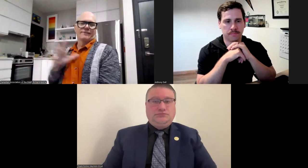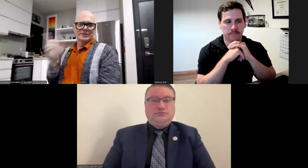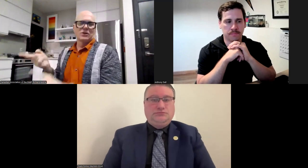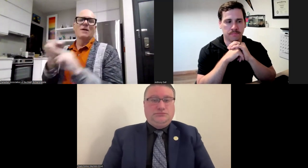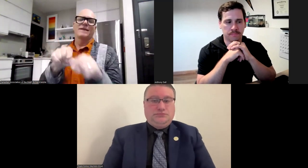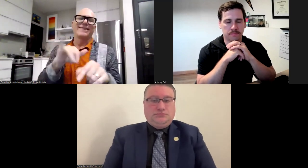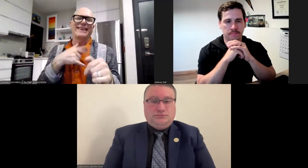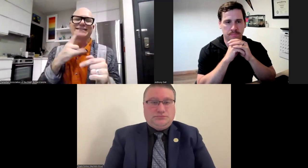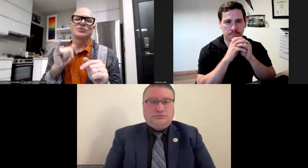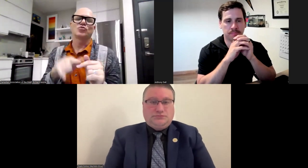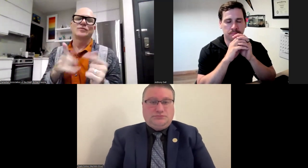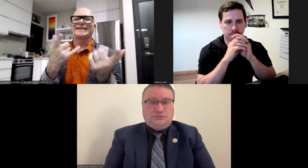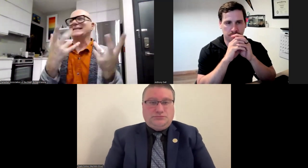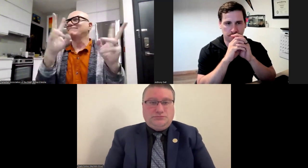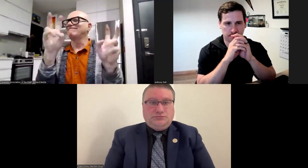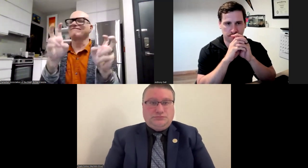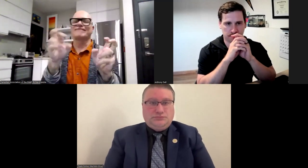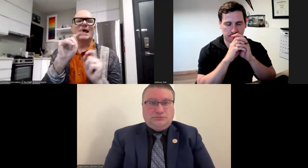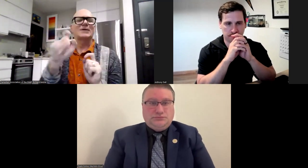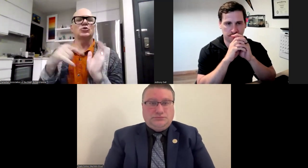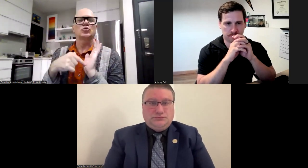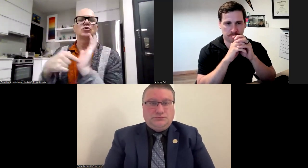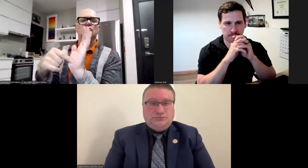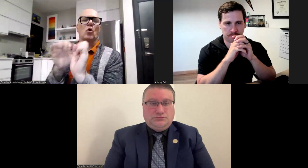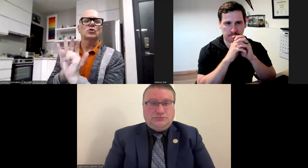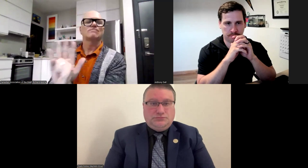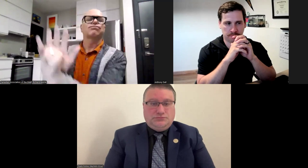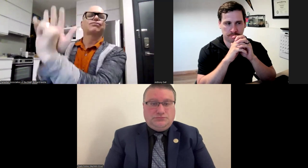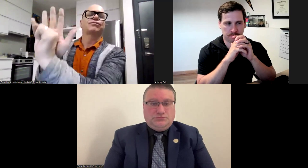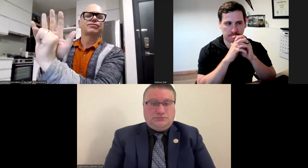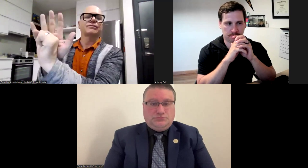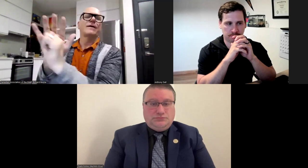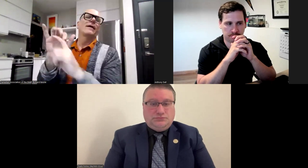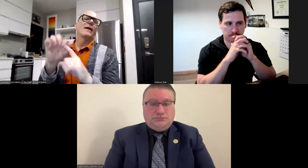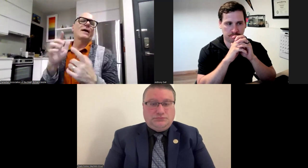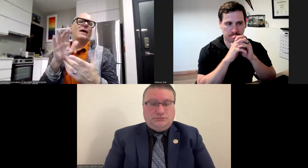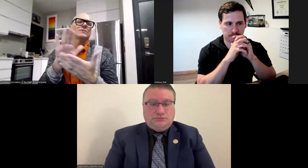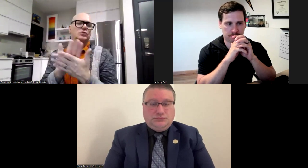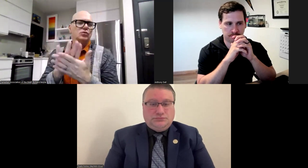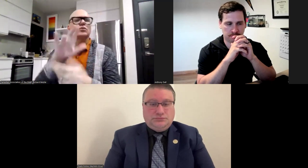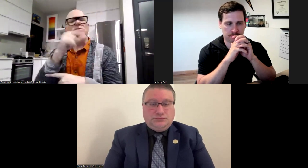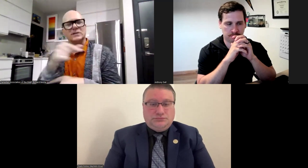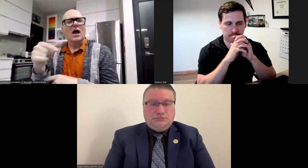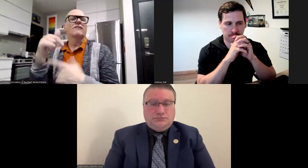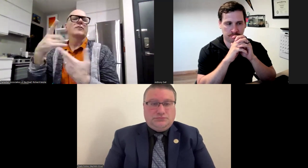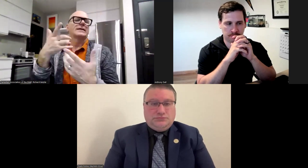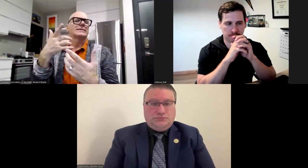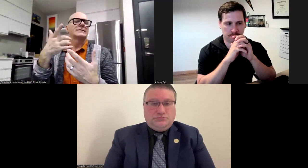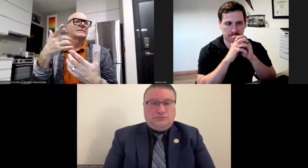of People with Disabilities, which is their official UN document that they would have signed. But this declaration is a tool in our advocacy